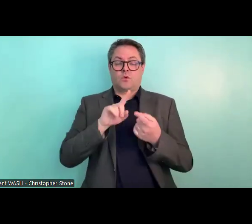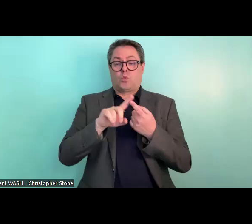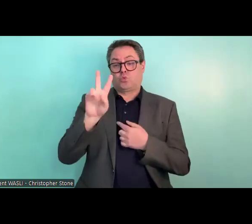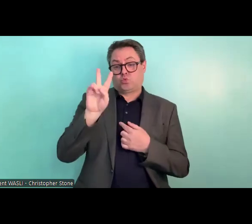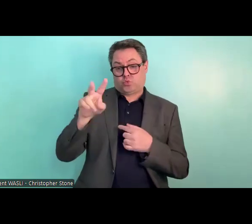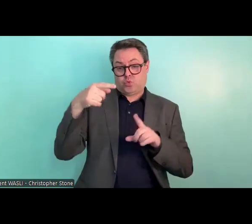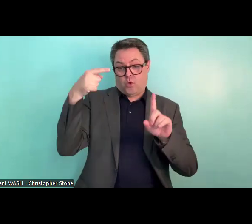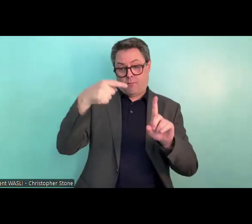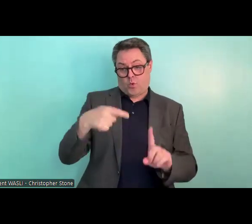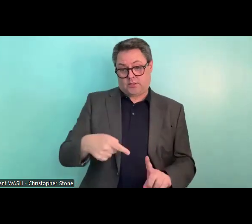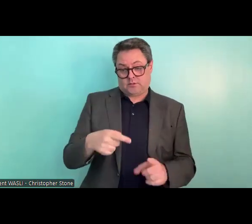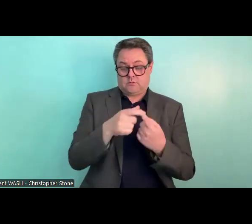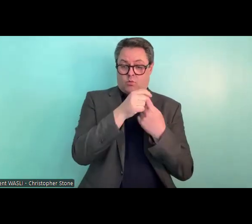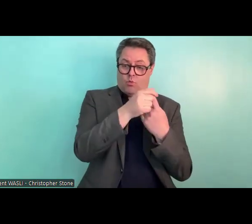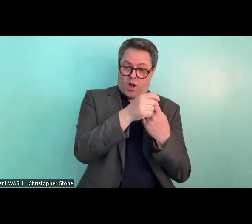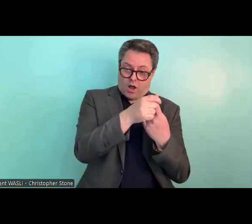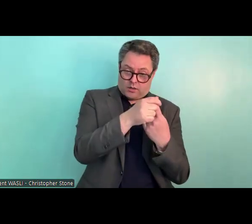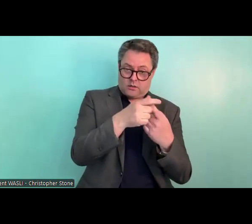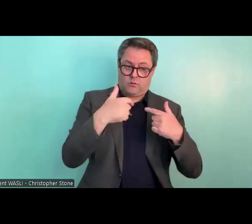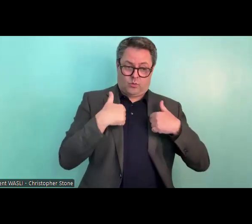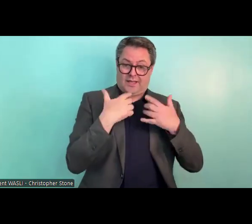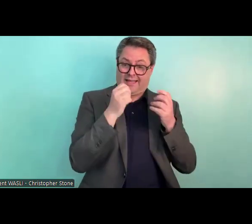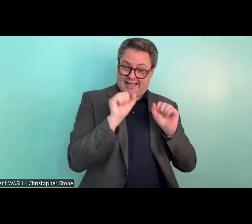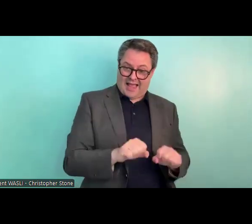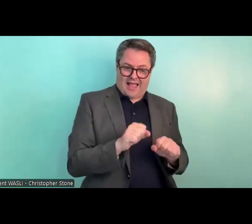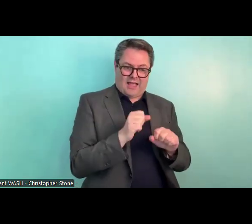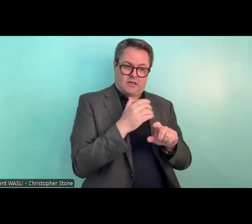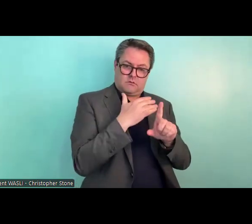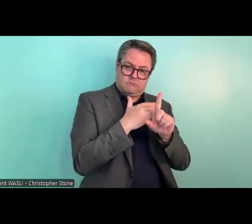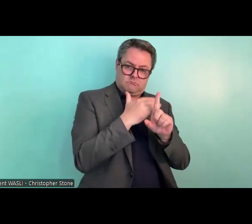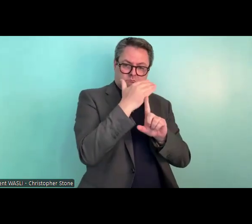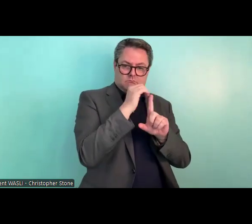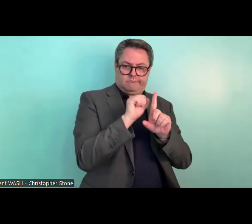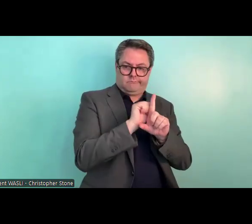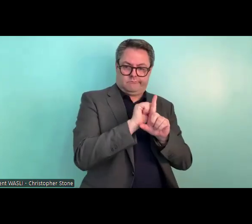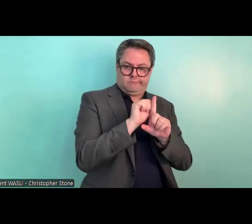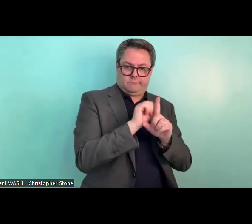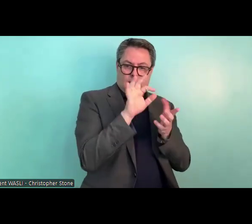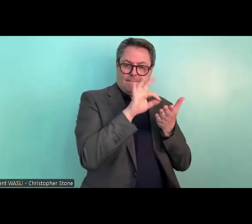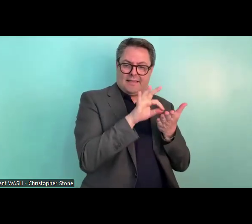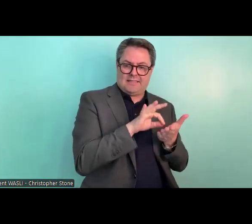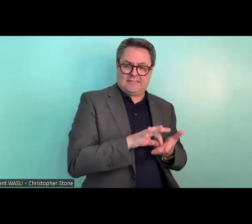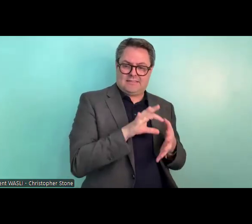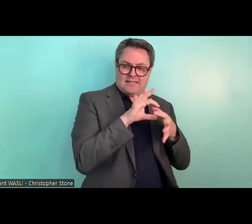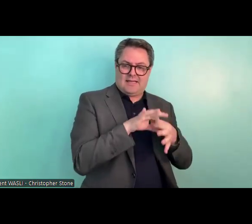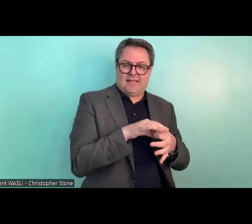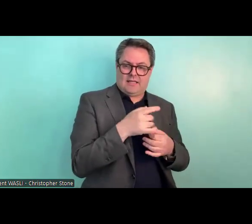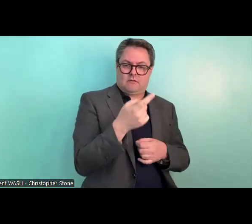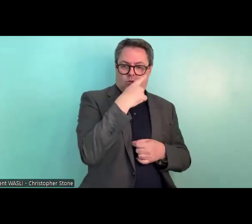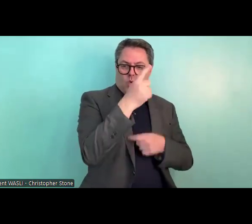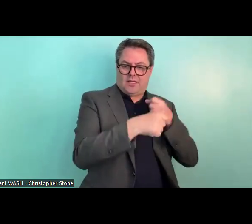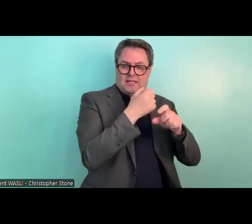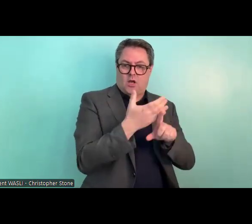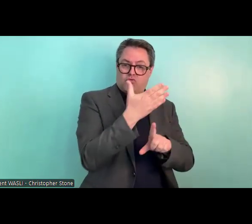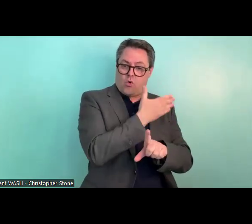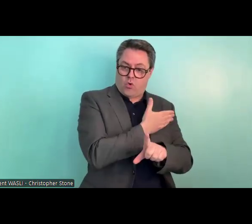we regroup and have these discussions when people have had the opportunity to read these documents properly. So firstly, we can ensure the